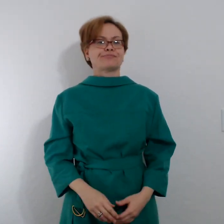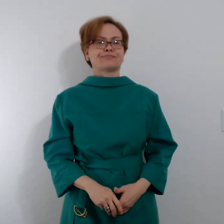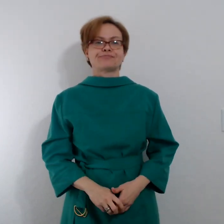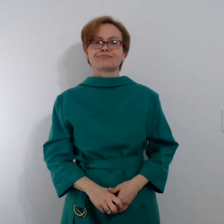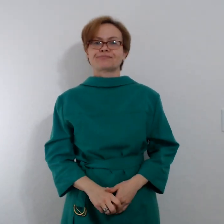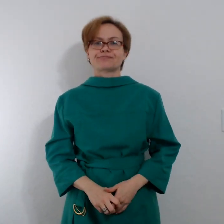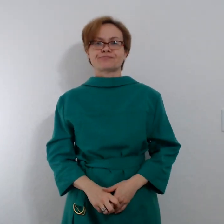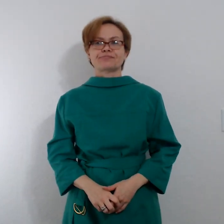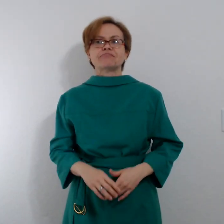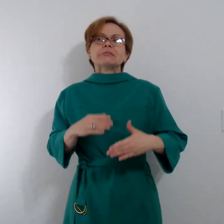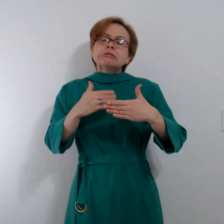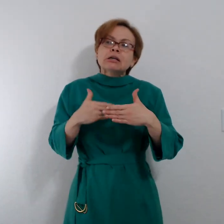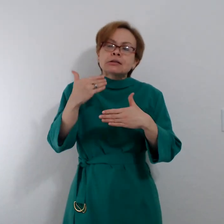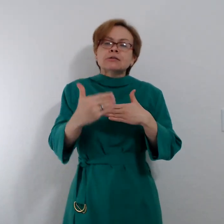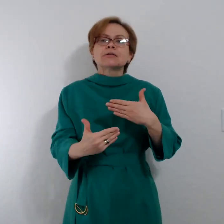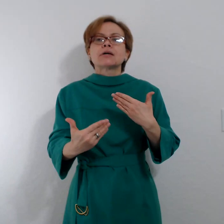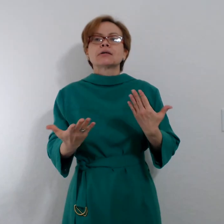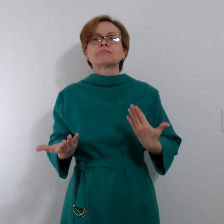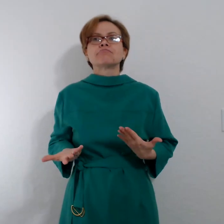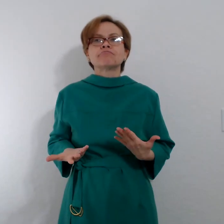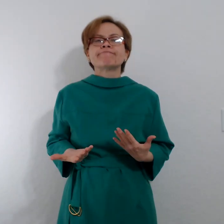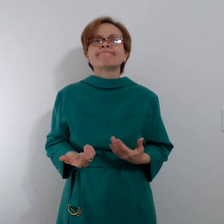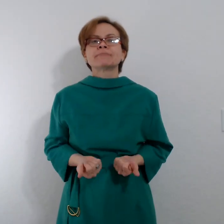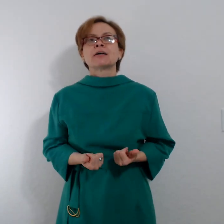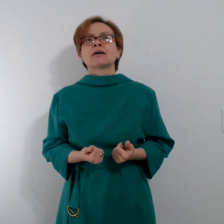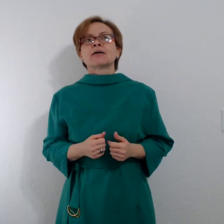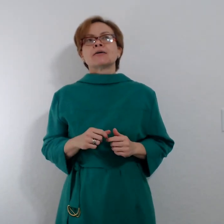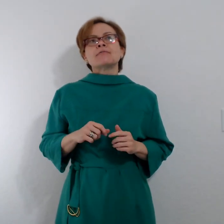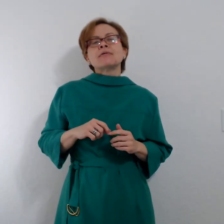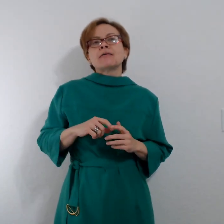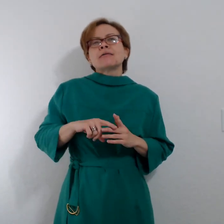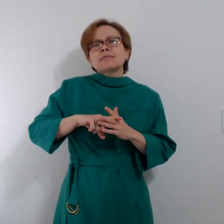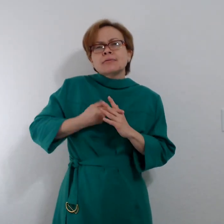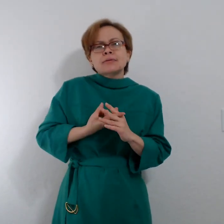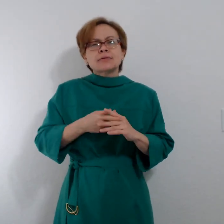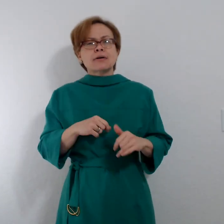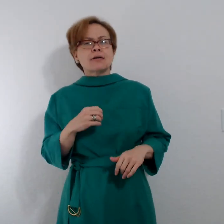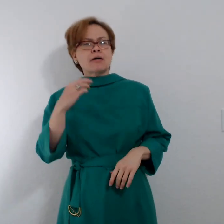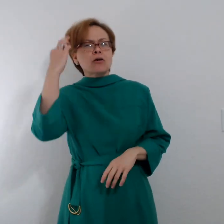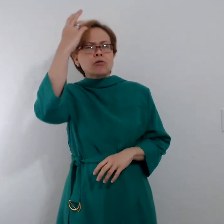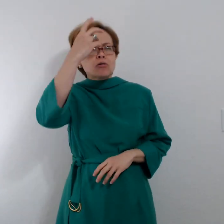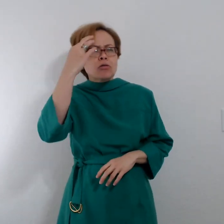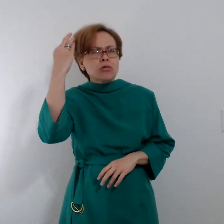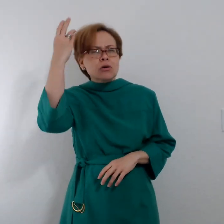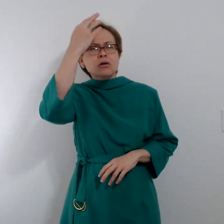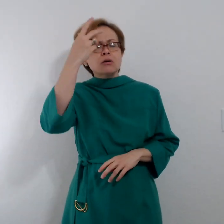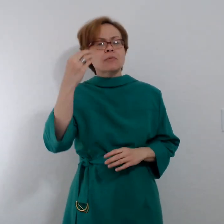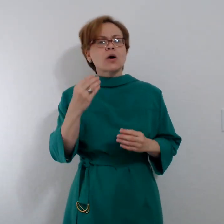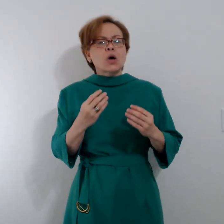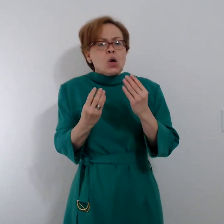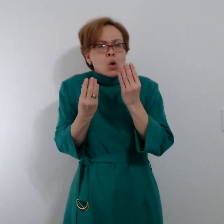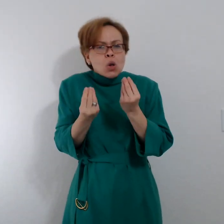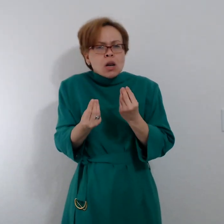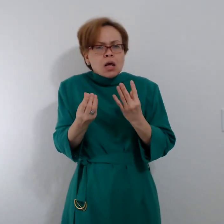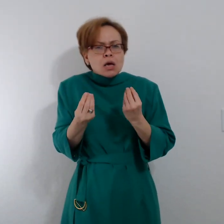Then I actually started thinking about liquid breathing. There's a chemical that's